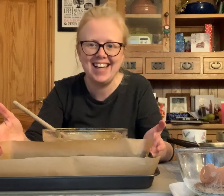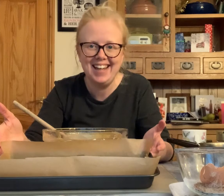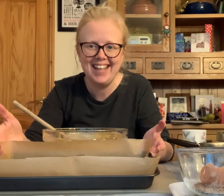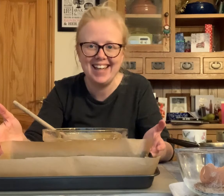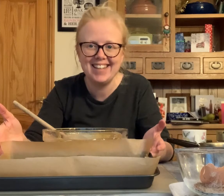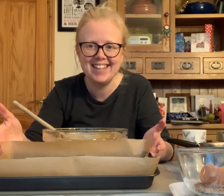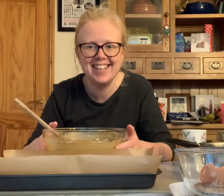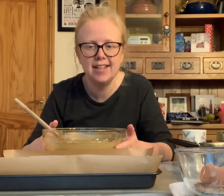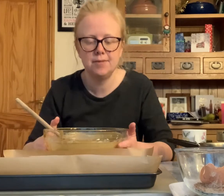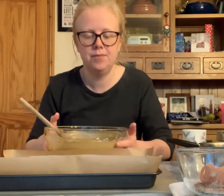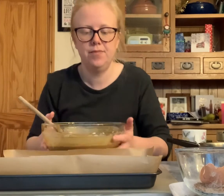earlier.